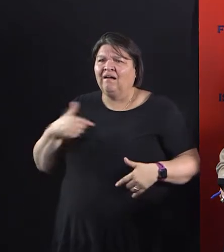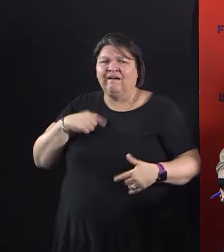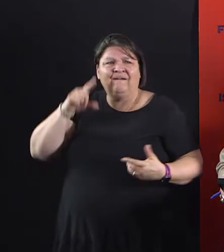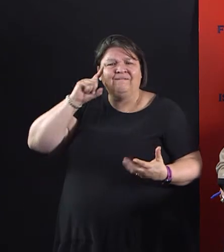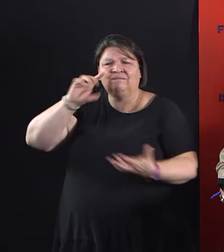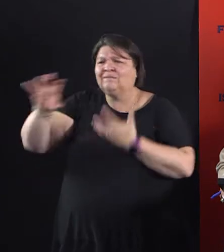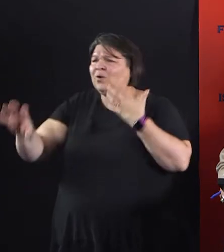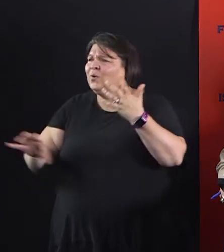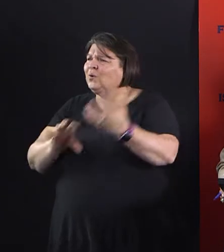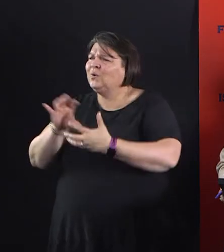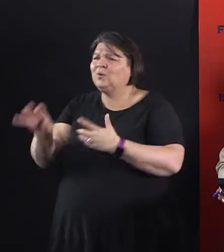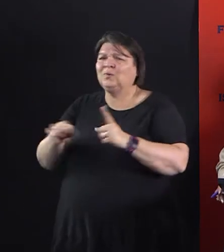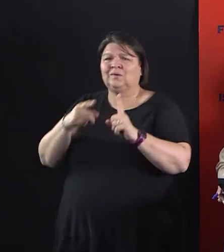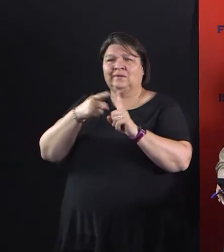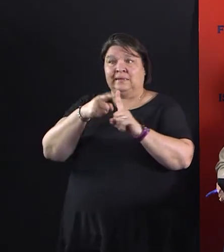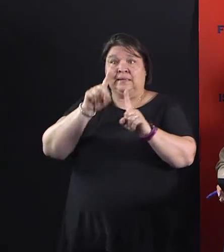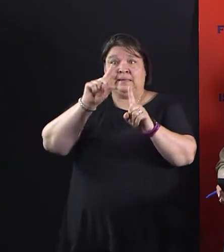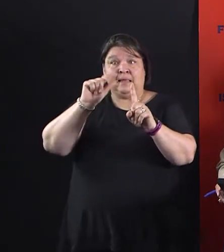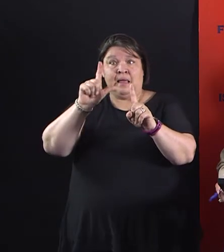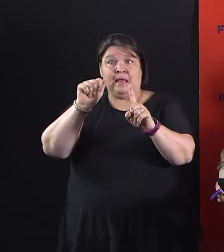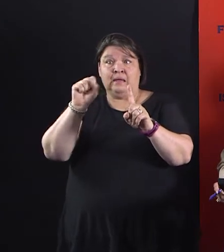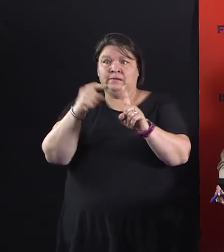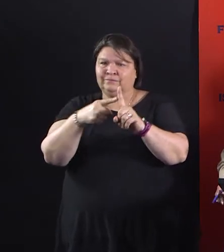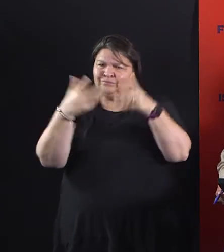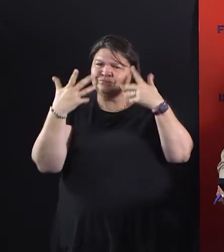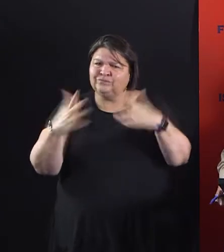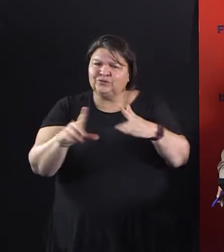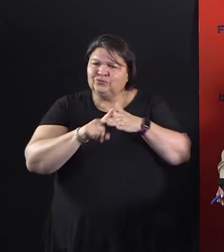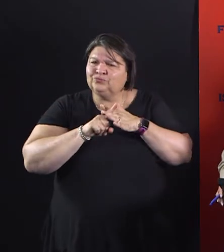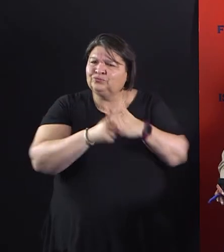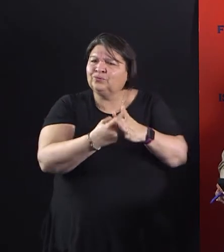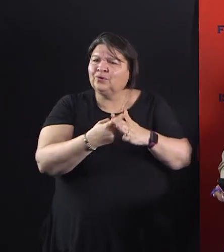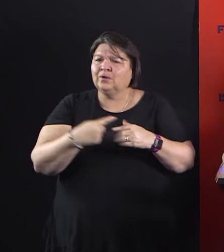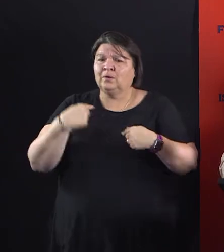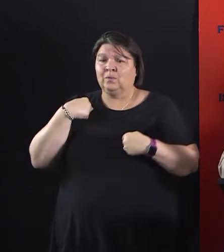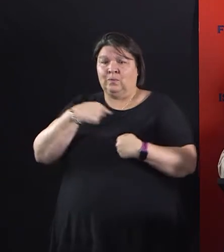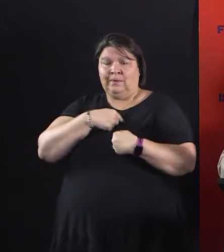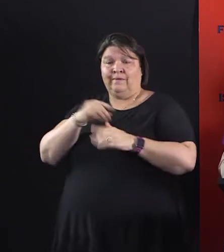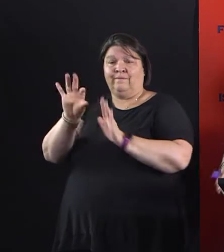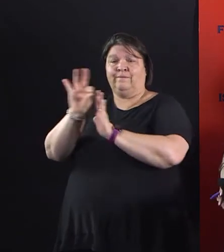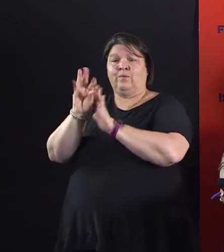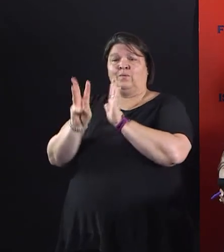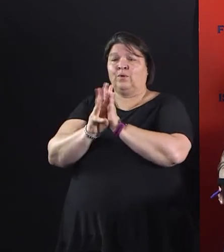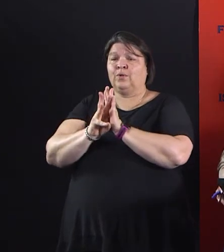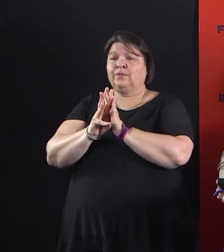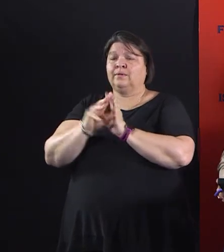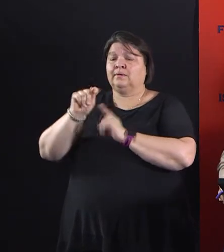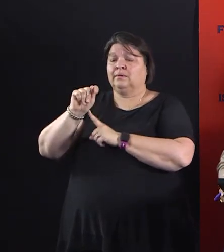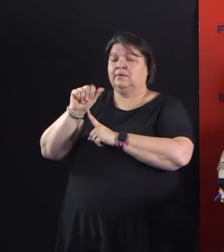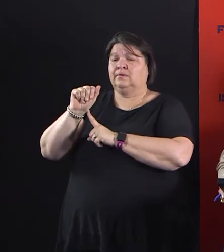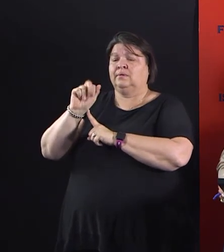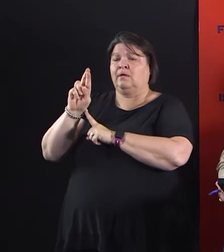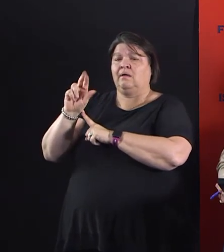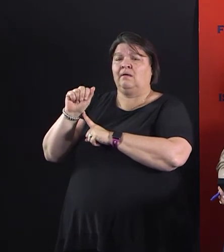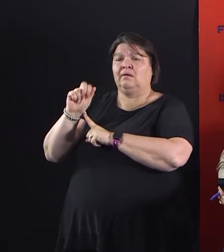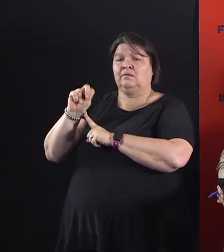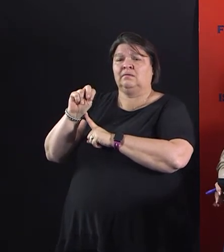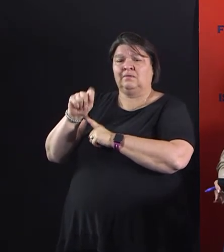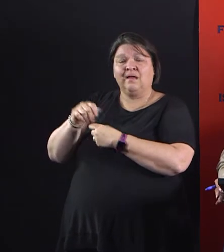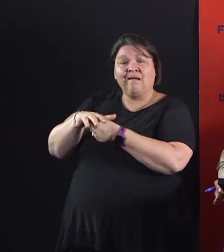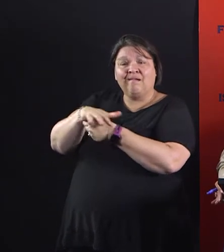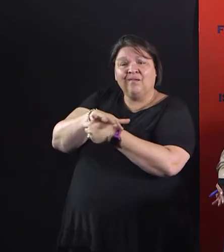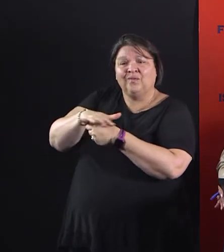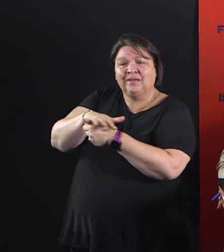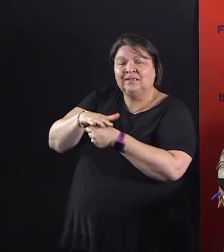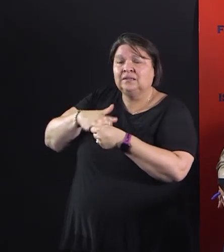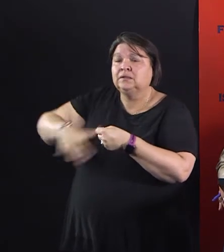Worth and in Tarrant County, you will not be pulled over just for being out. Remember though, we want you to comply and